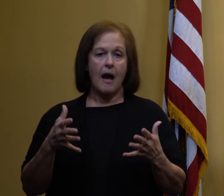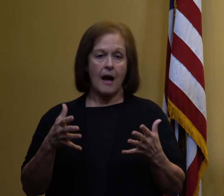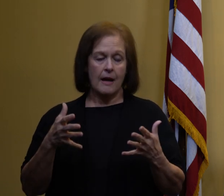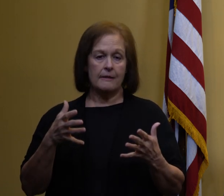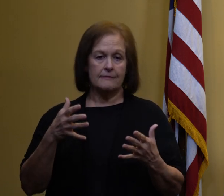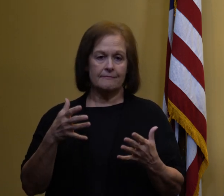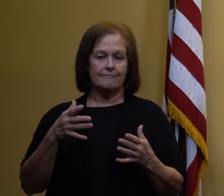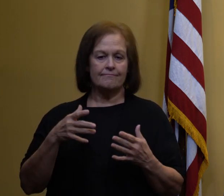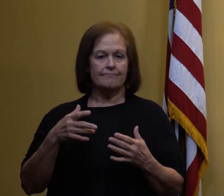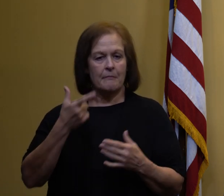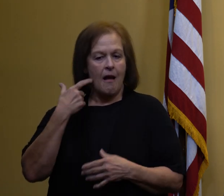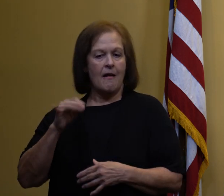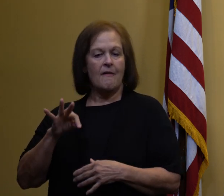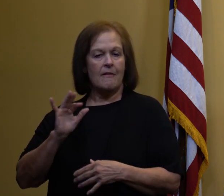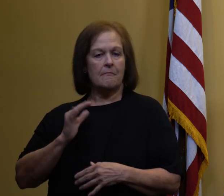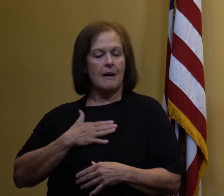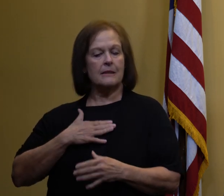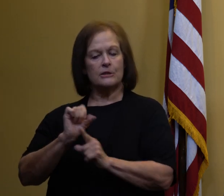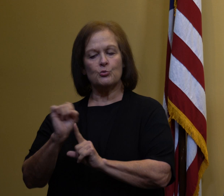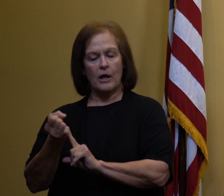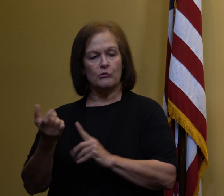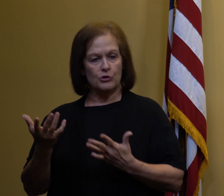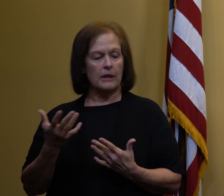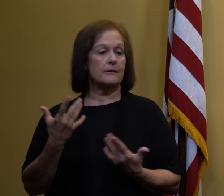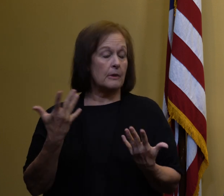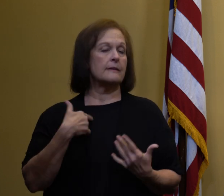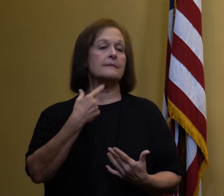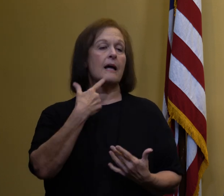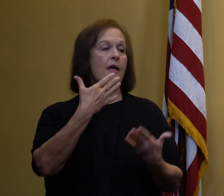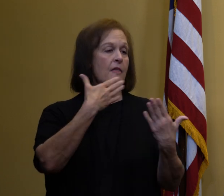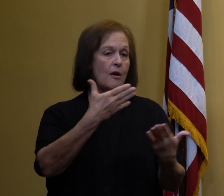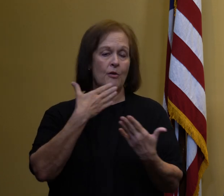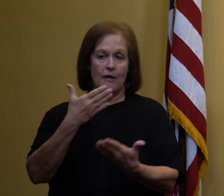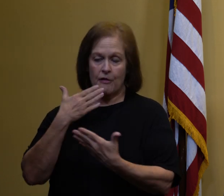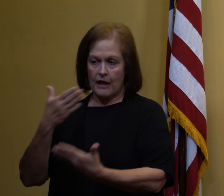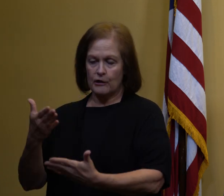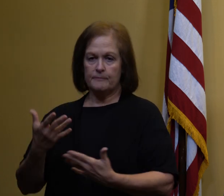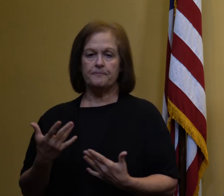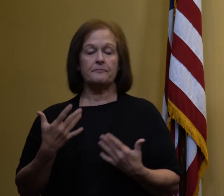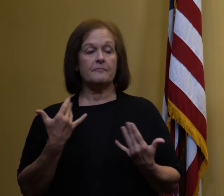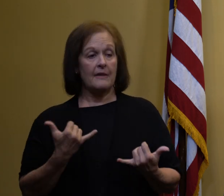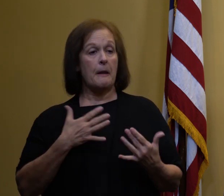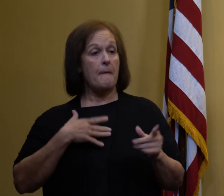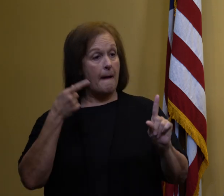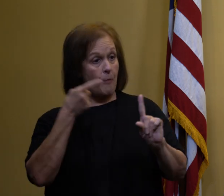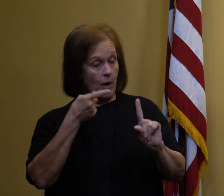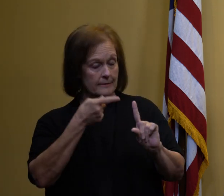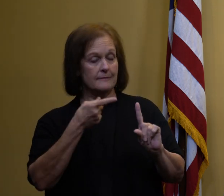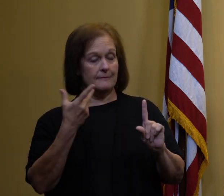unimaginable. And so I just, all I can say is thank you. And I'm getting to the point now where I'm able